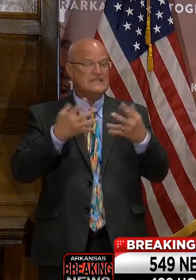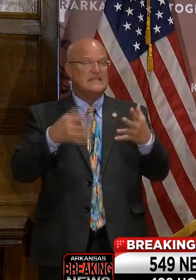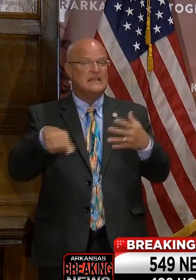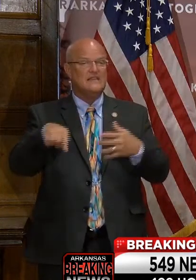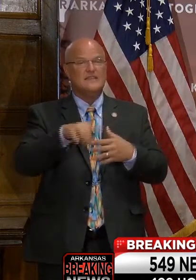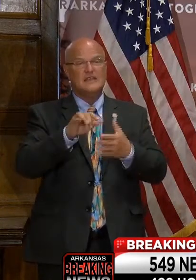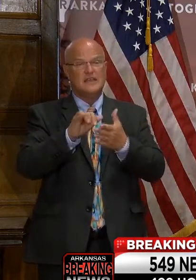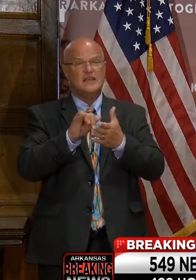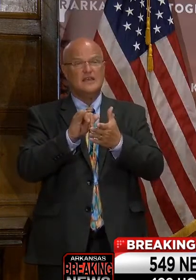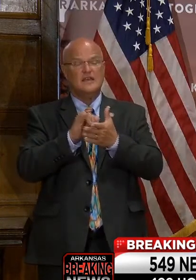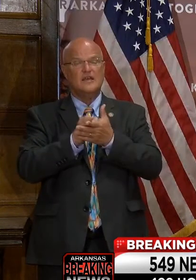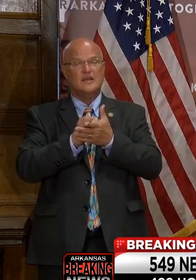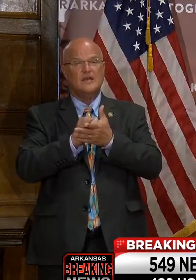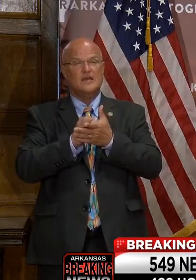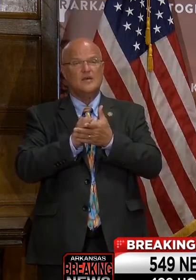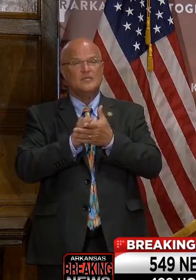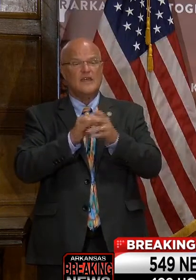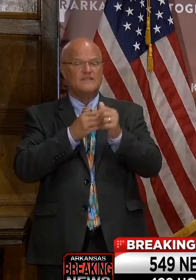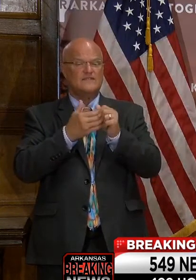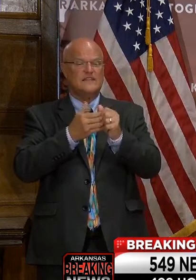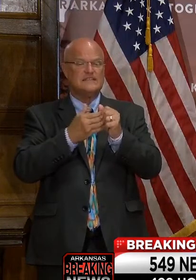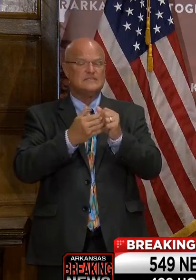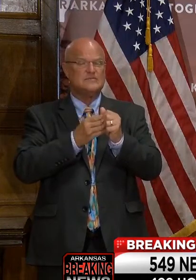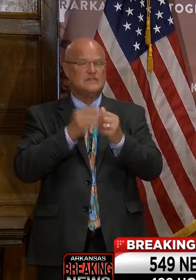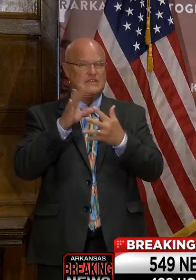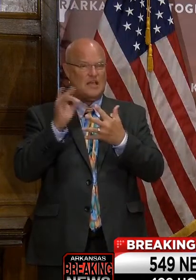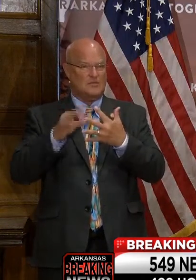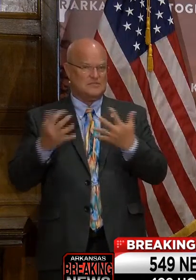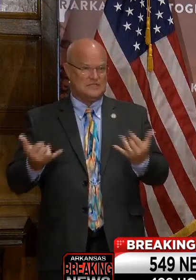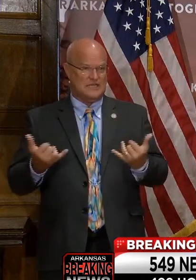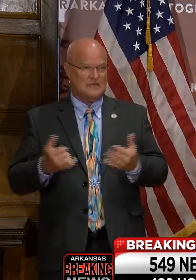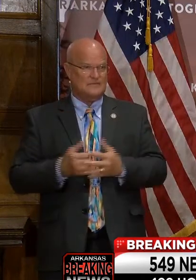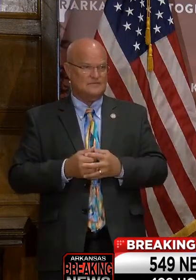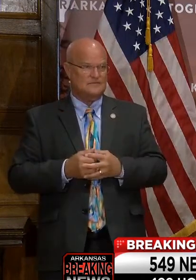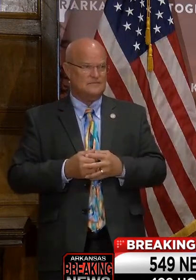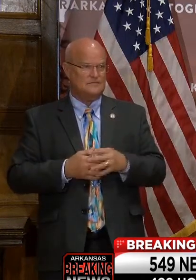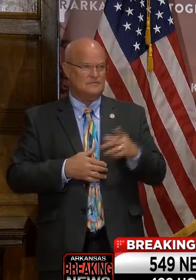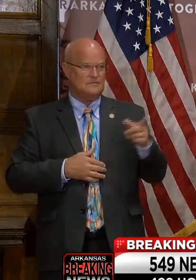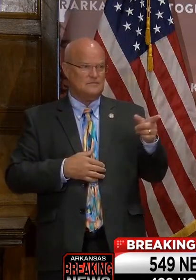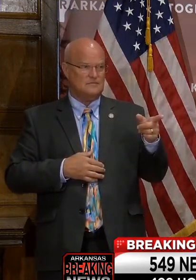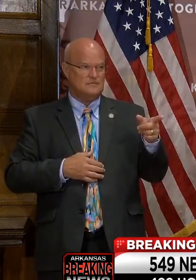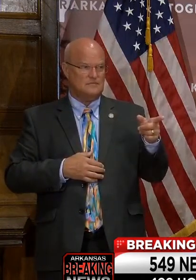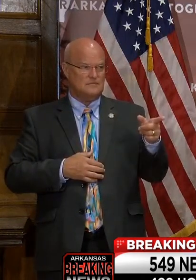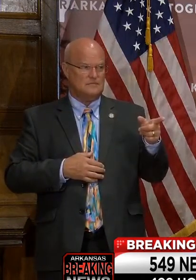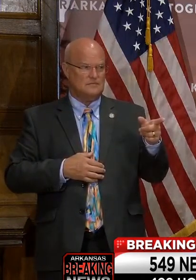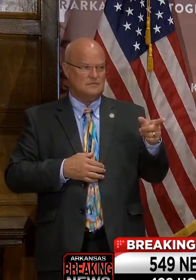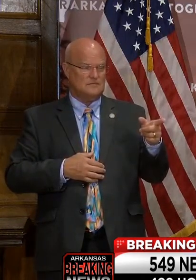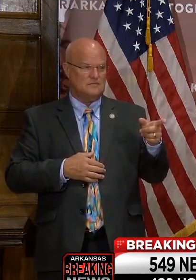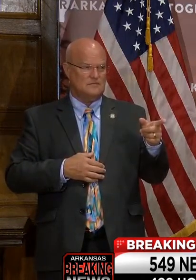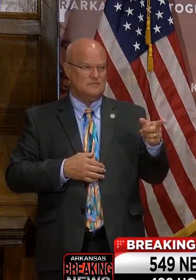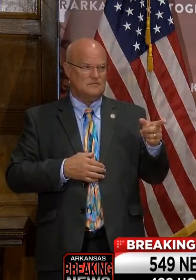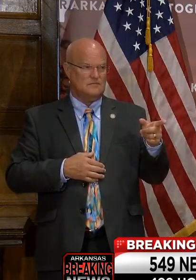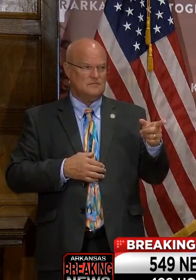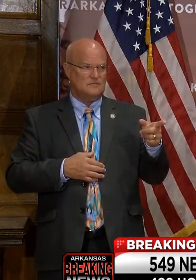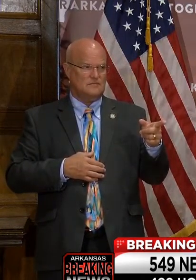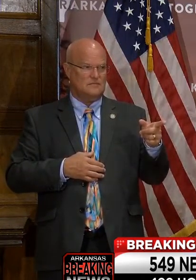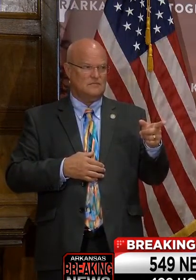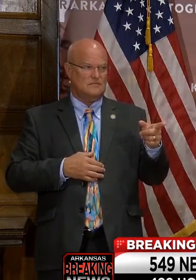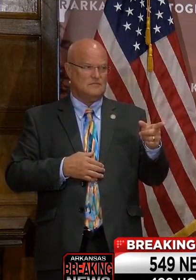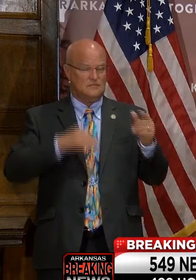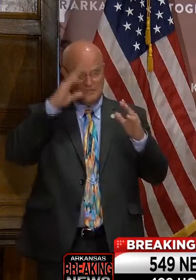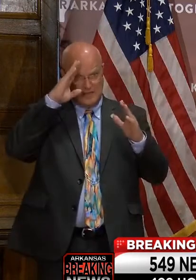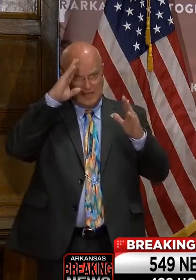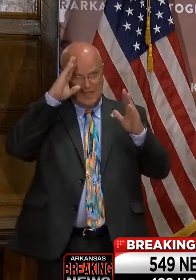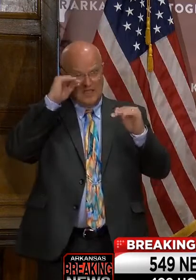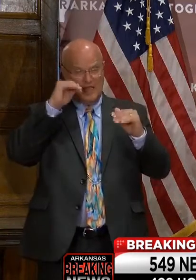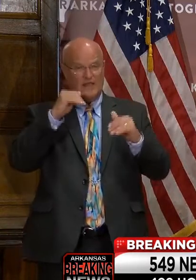that the flexibility of the options there. The expectation is they'll have in-person